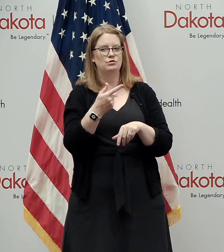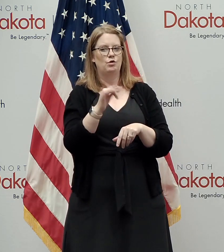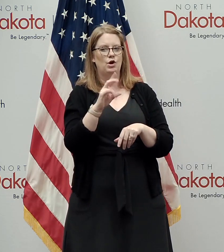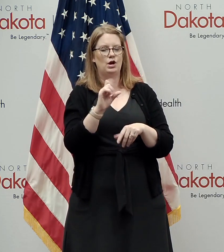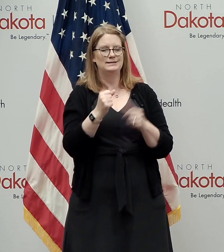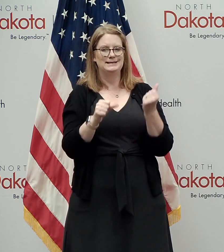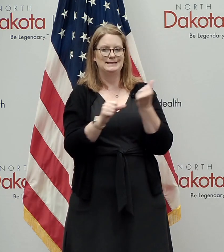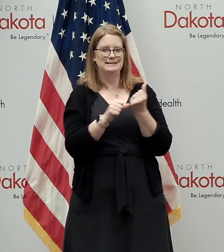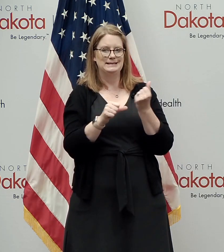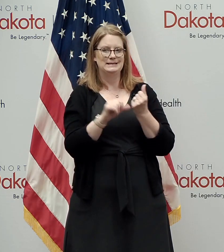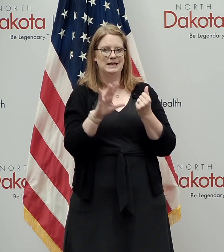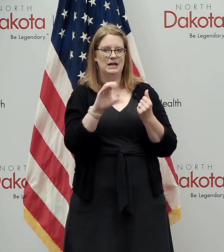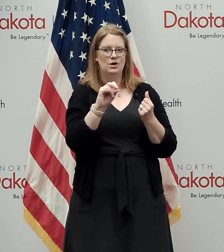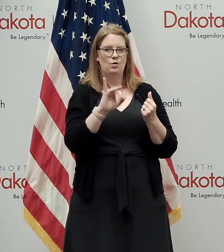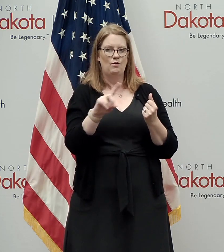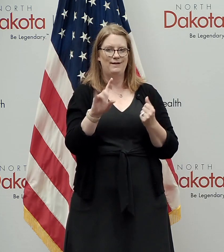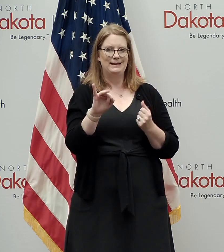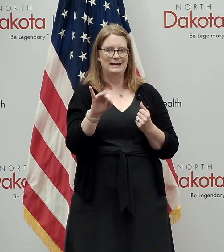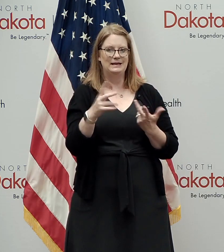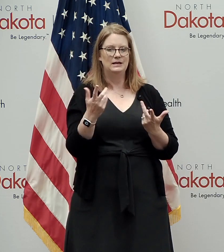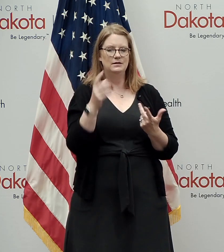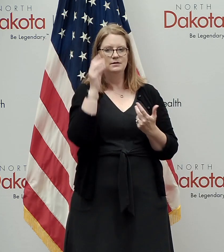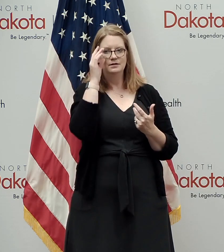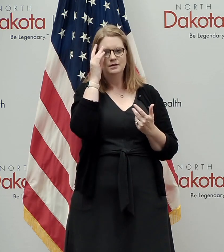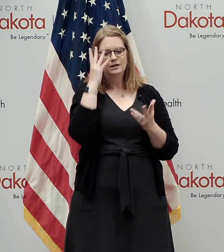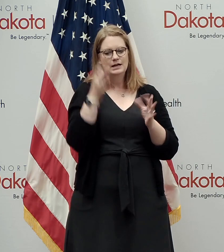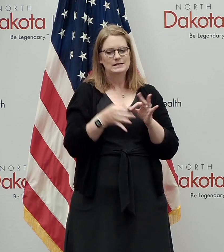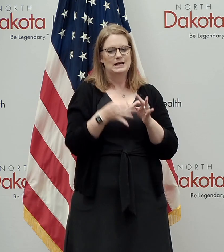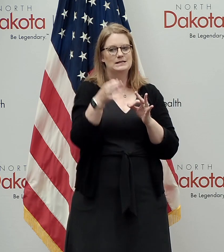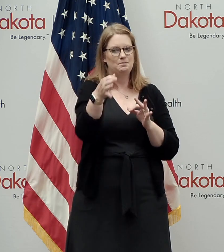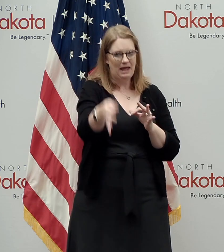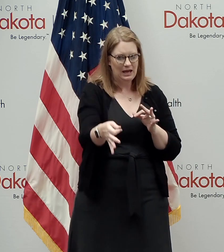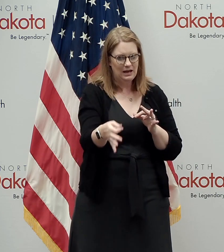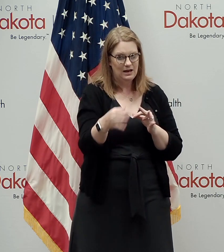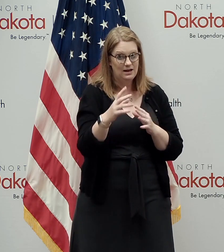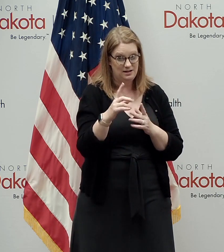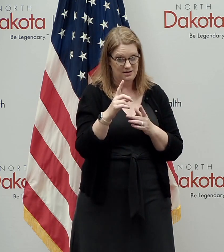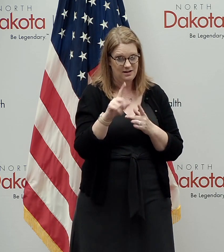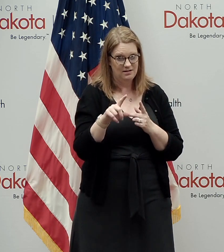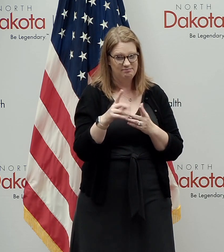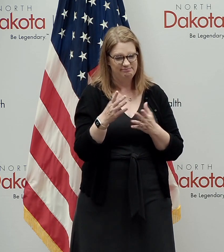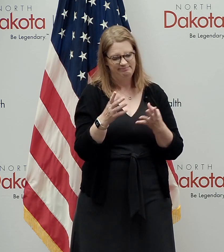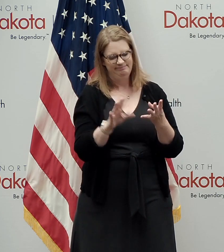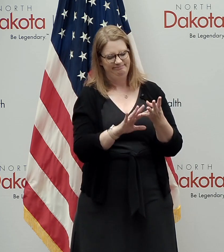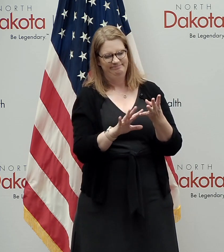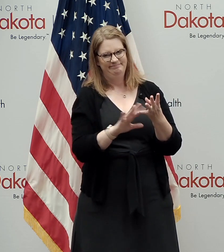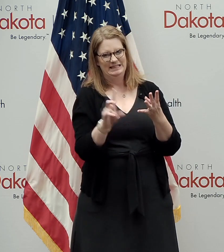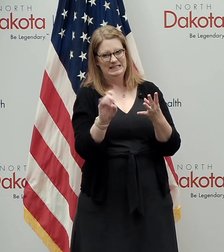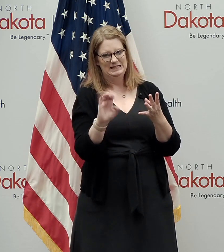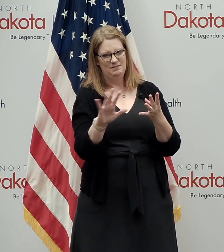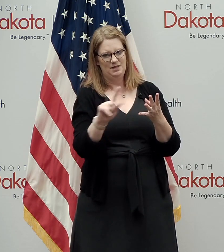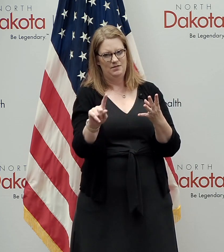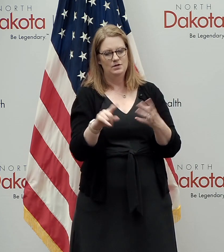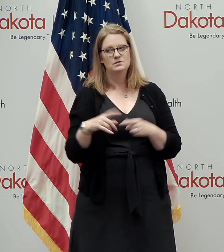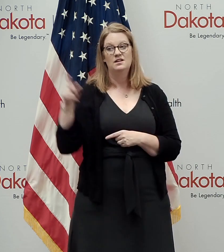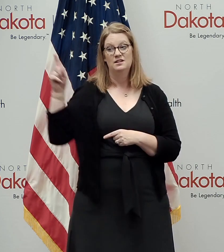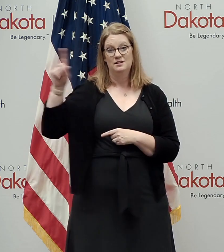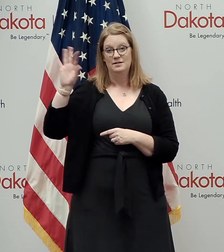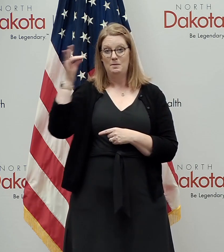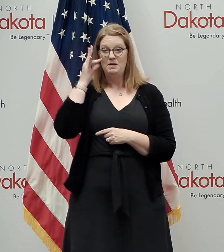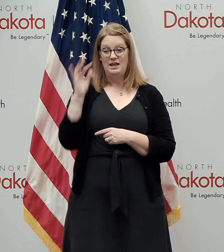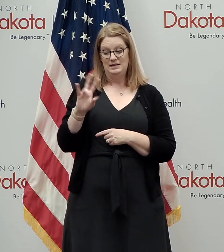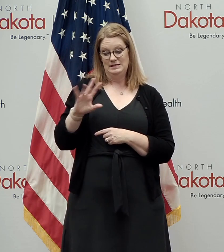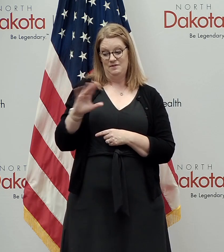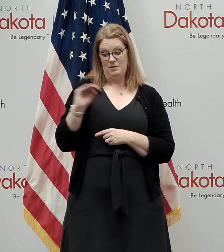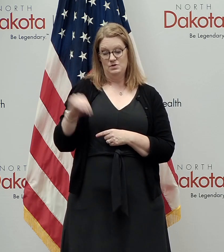fighting COVID-19. It's doing that now, been extended through the end of the year, with the federal government picking up 75%, states picking